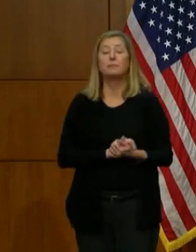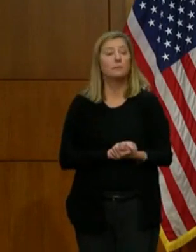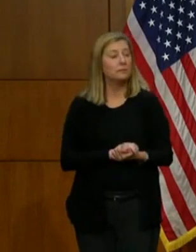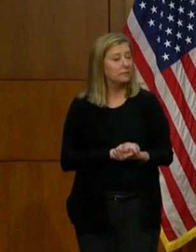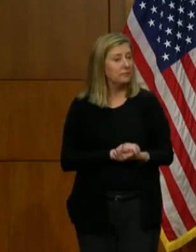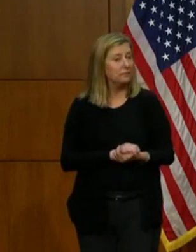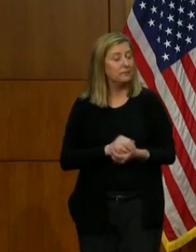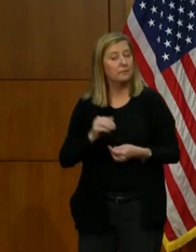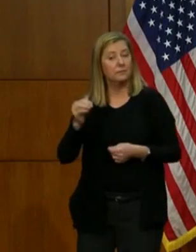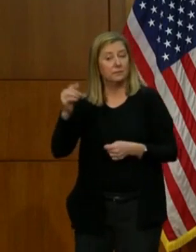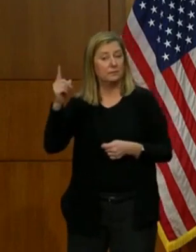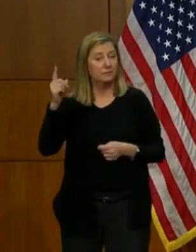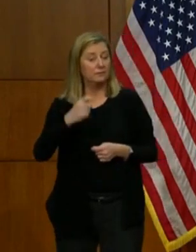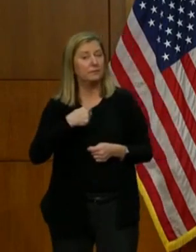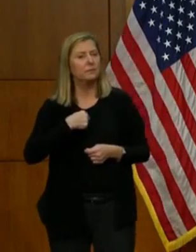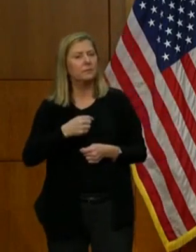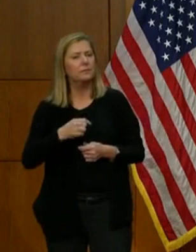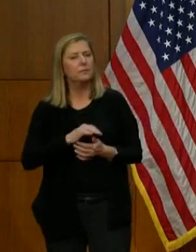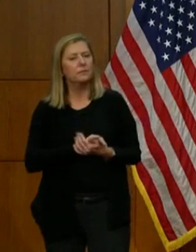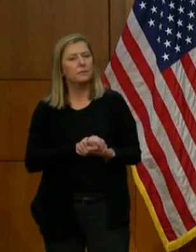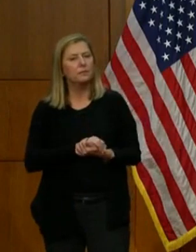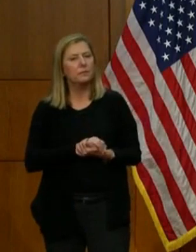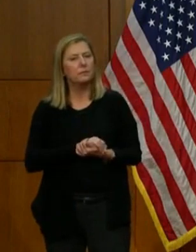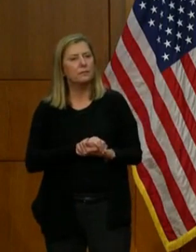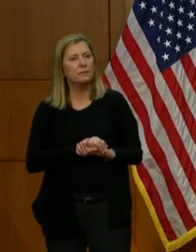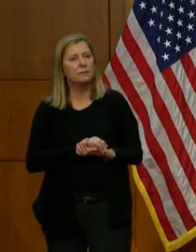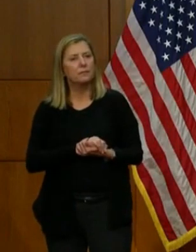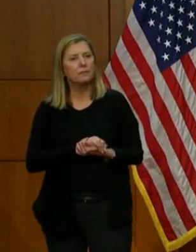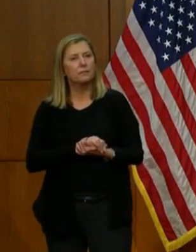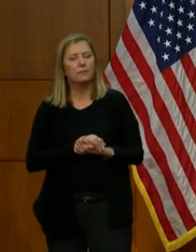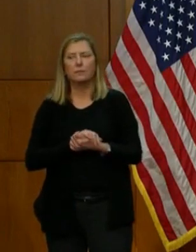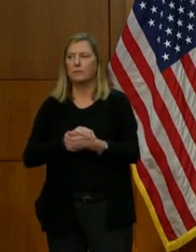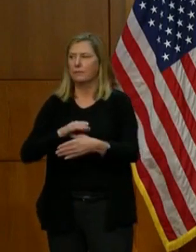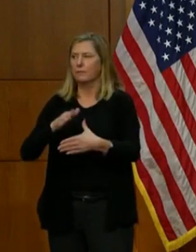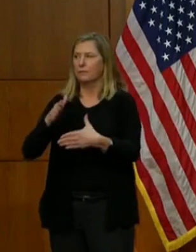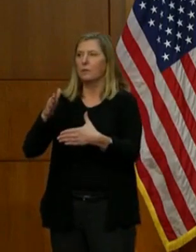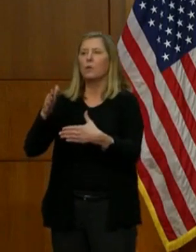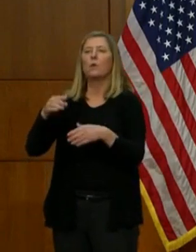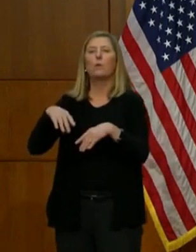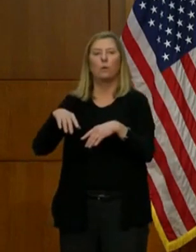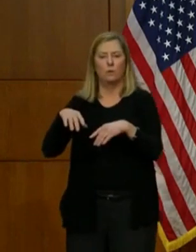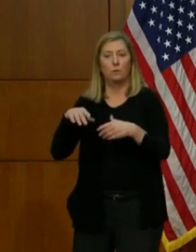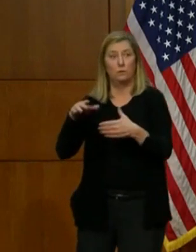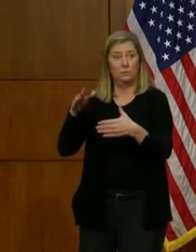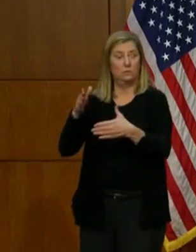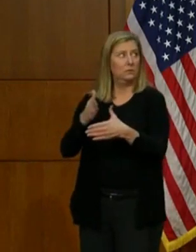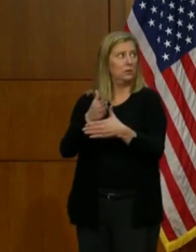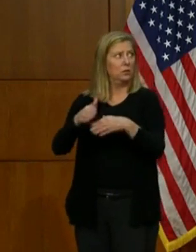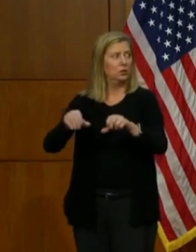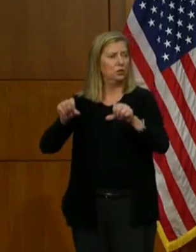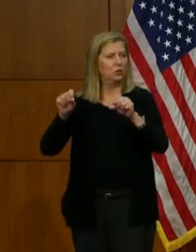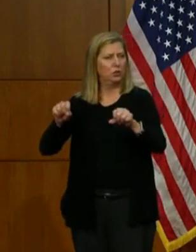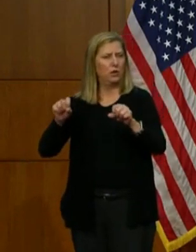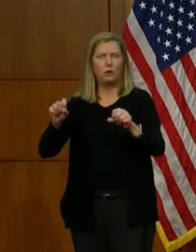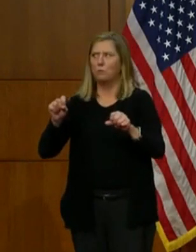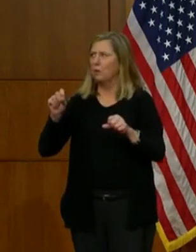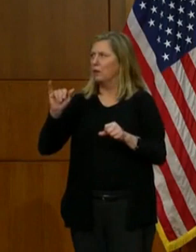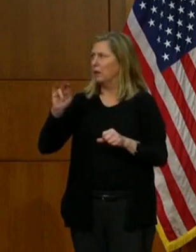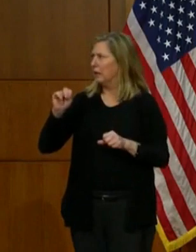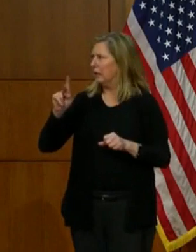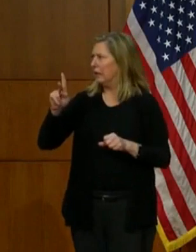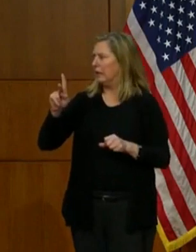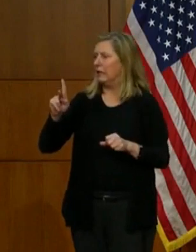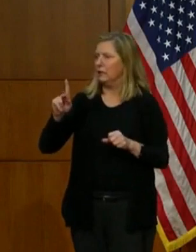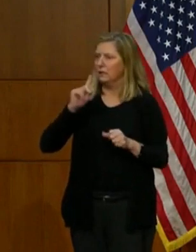Yeah, I have a question about shareable links for vaccine scheduling that has caused problems with